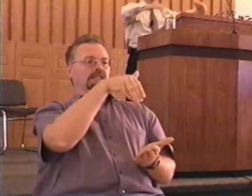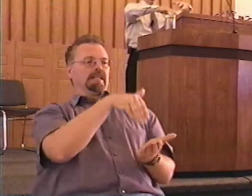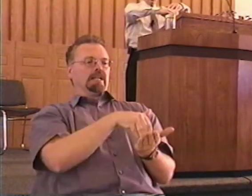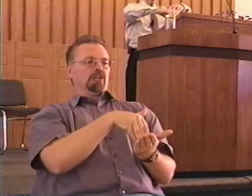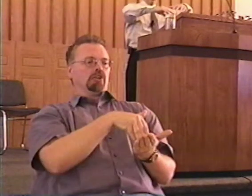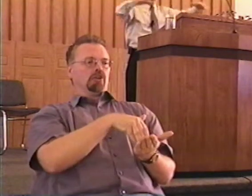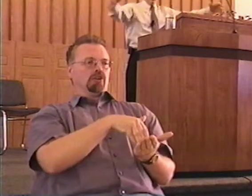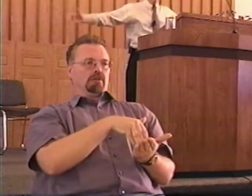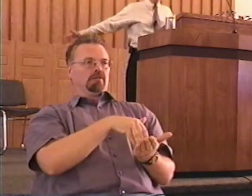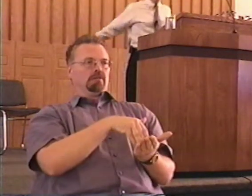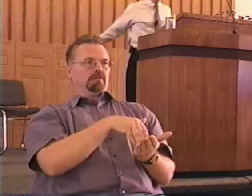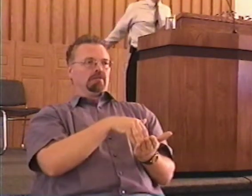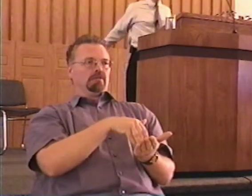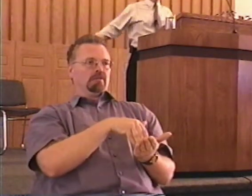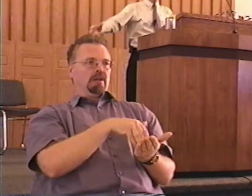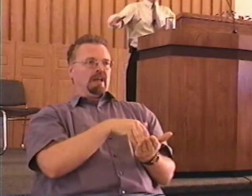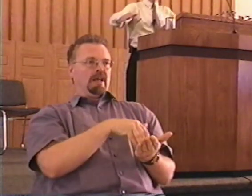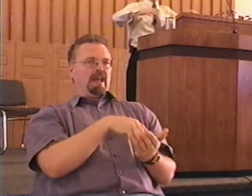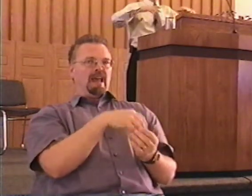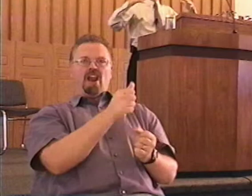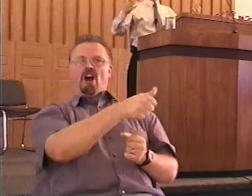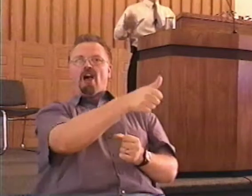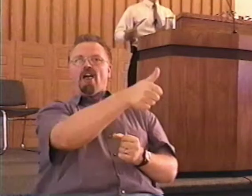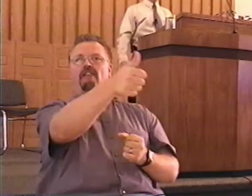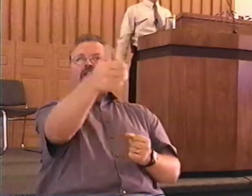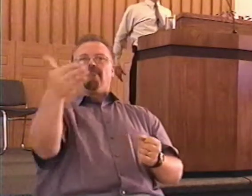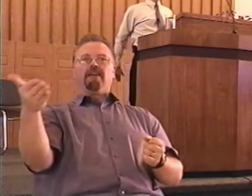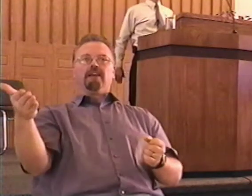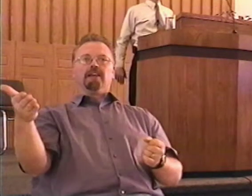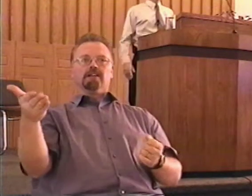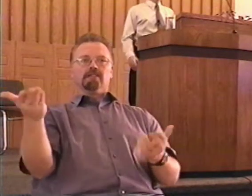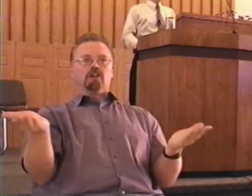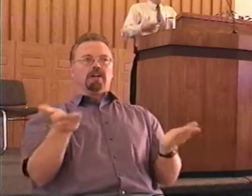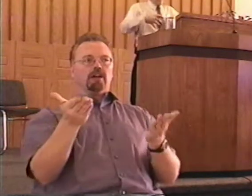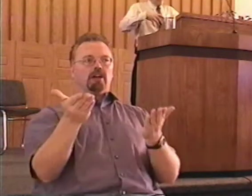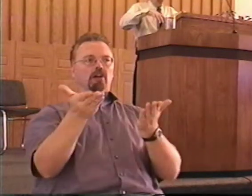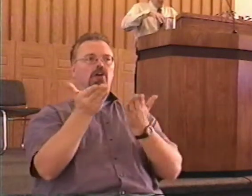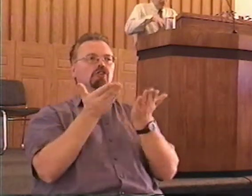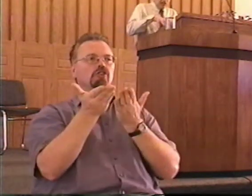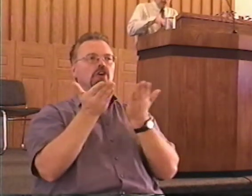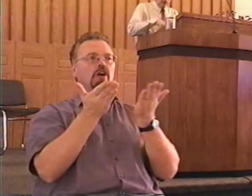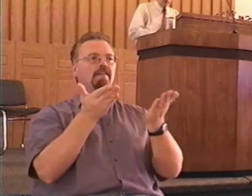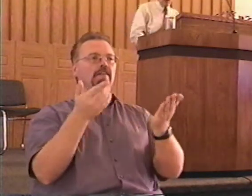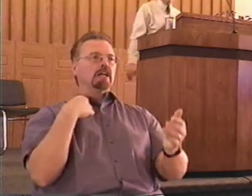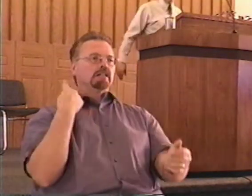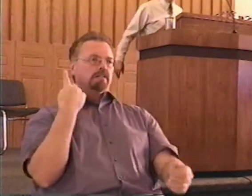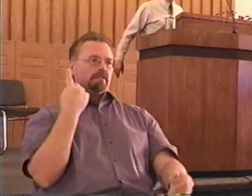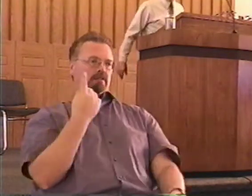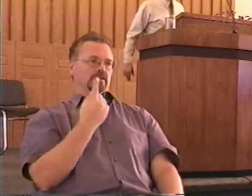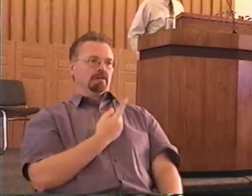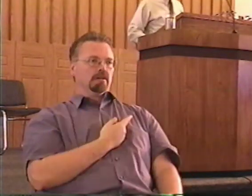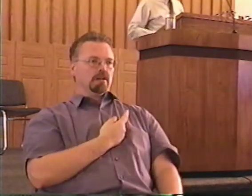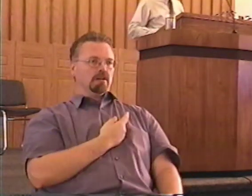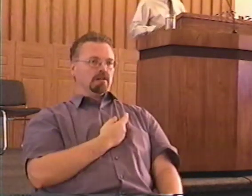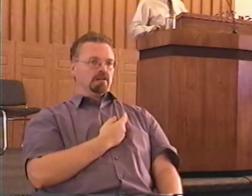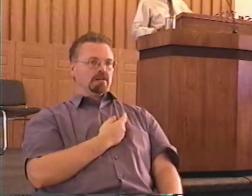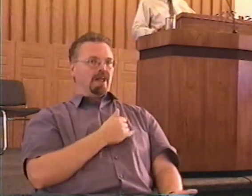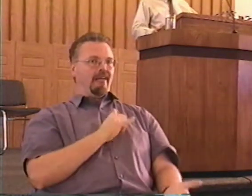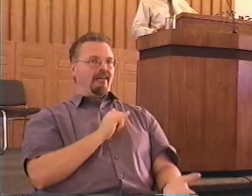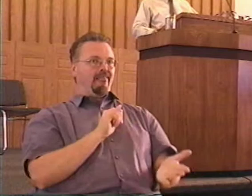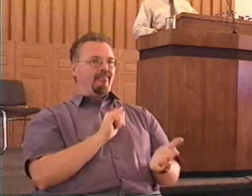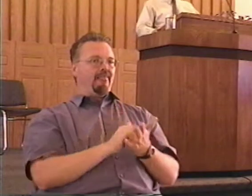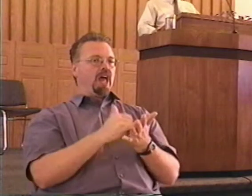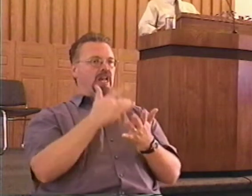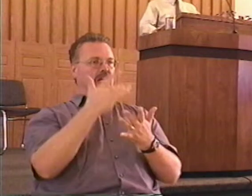universe and that everything else is here to serve us. That disease of rabies that we have,